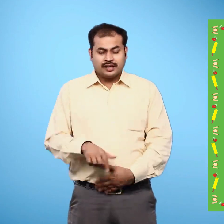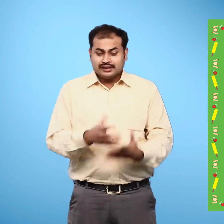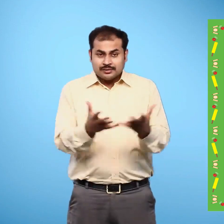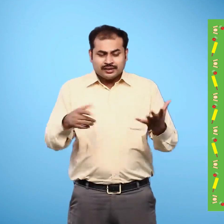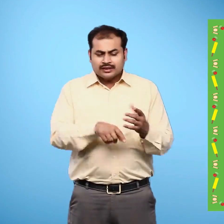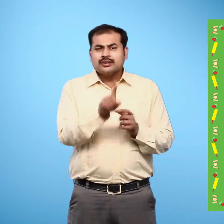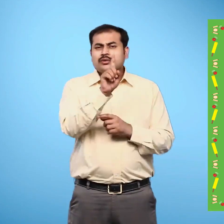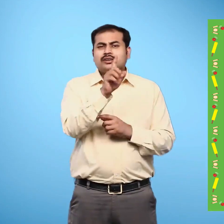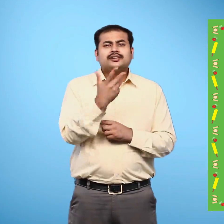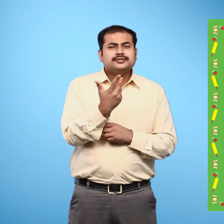Object 1.